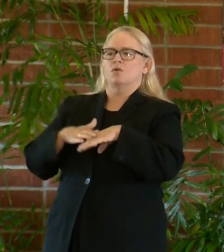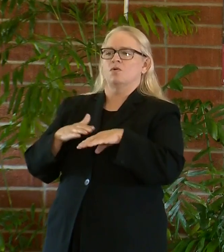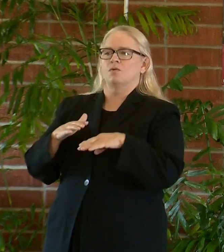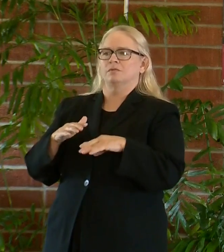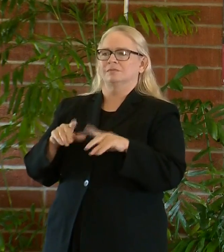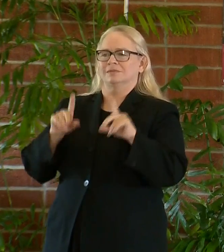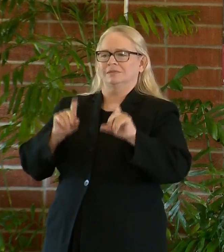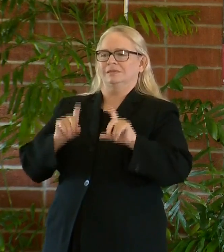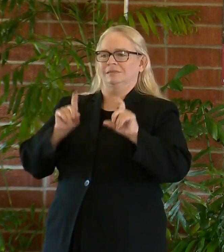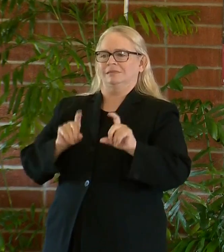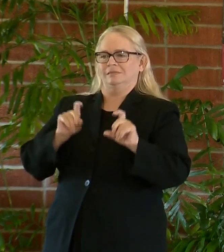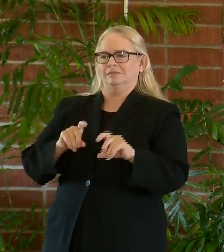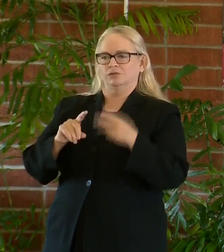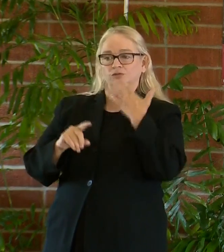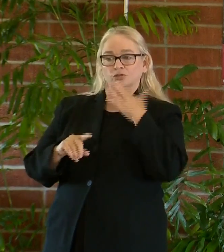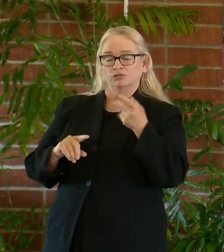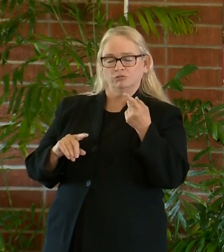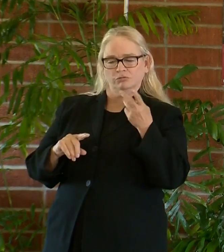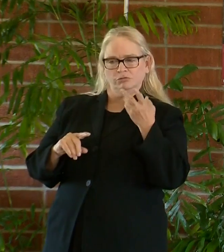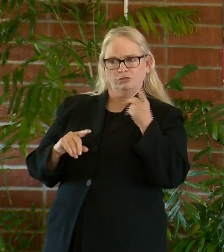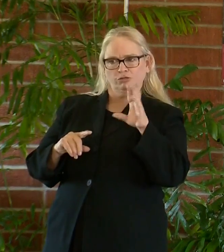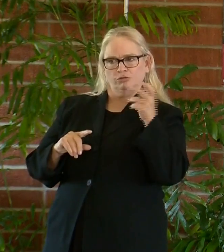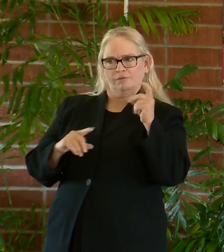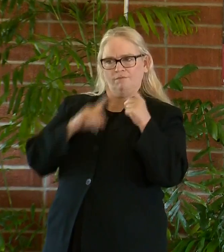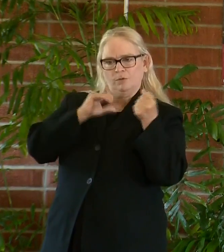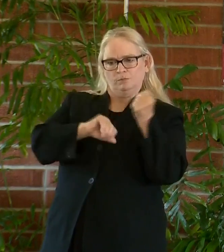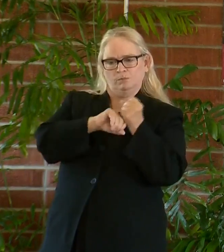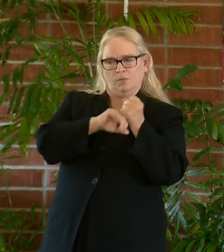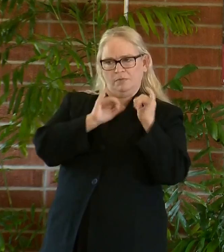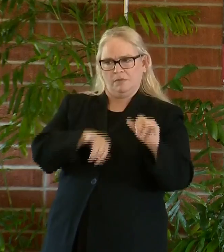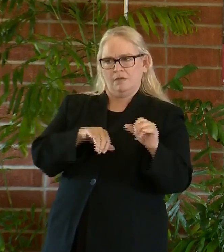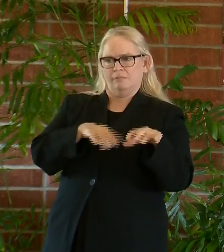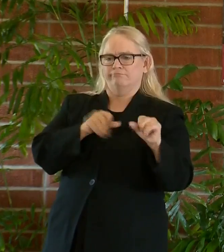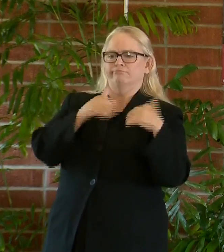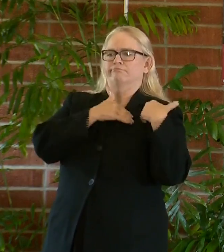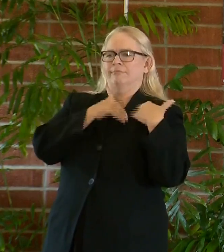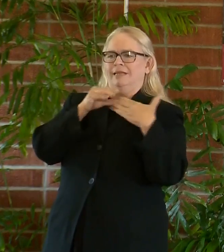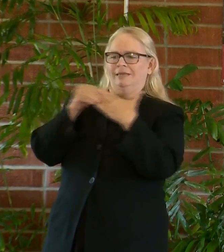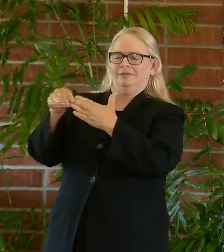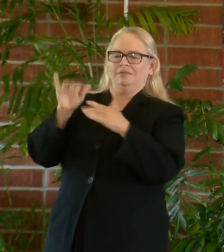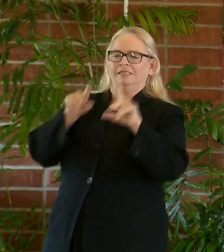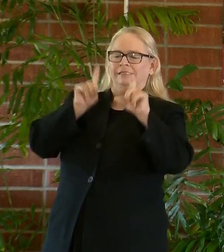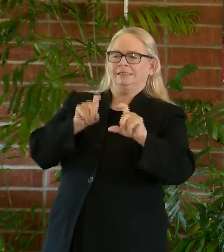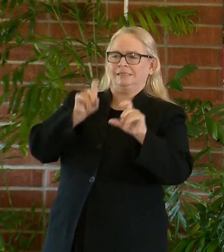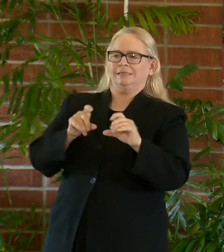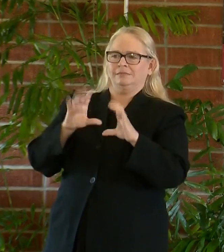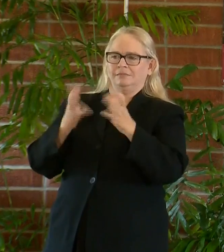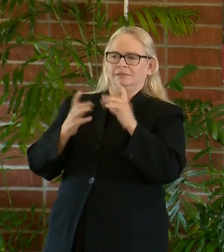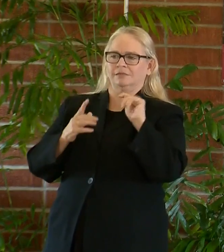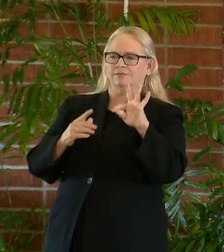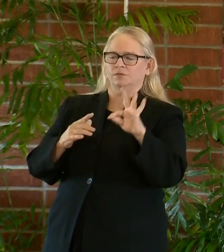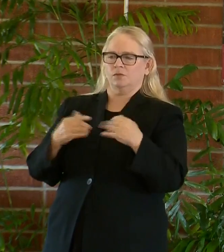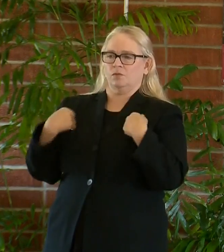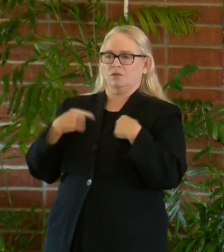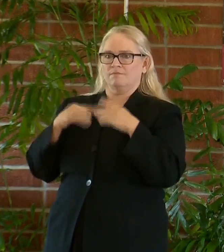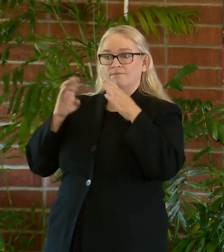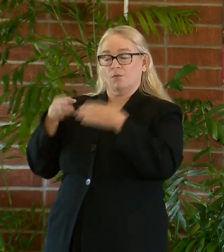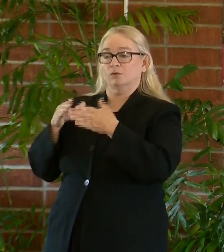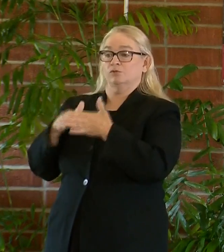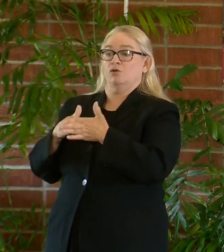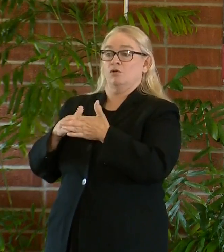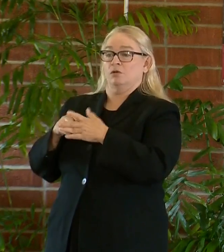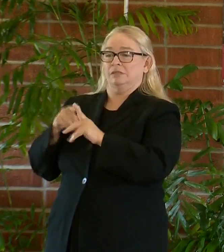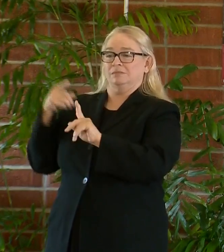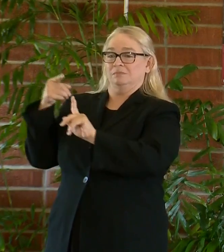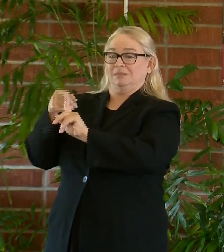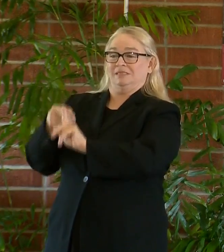these areas that we have identified as the most vulnerable populations, the most vulnerable sectors as well as